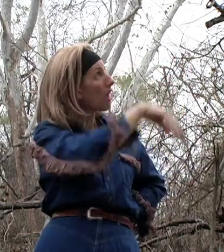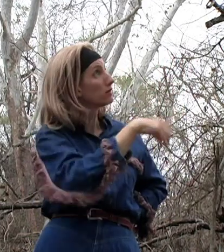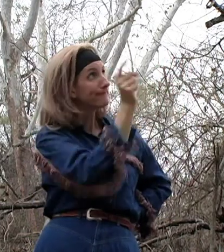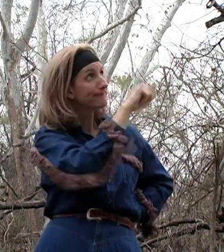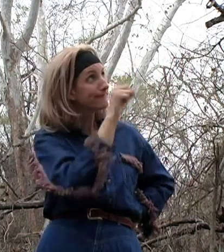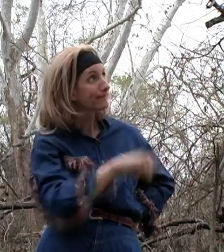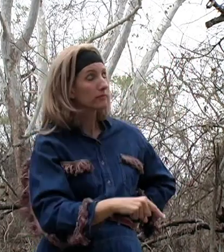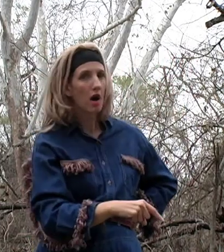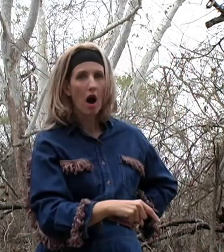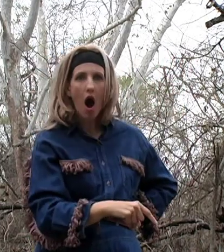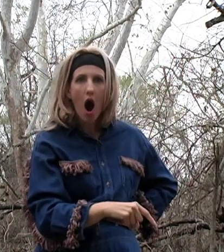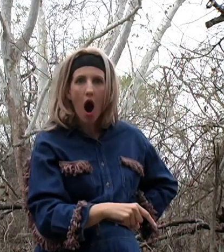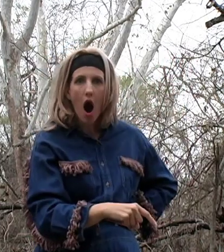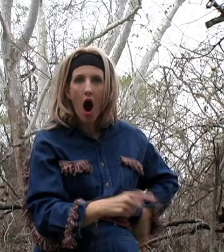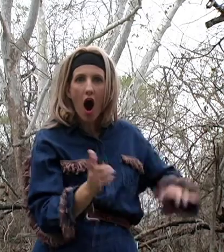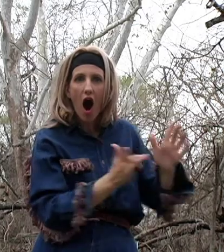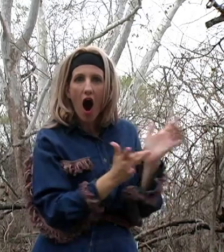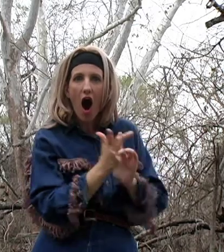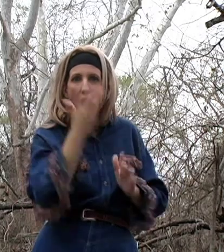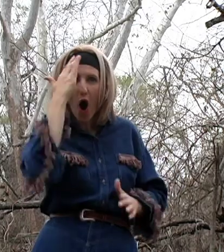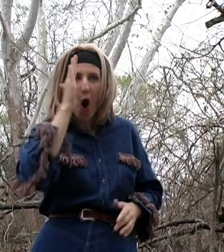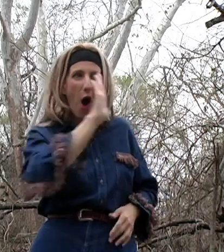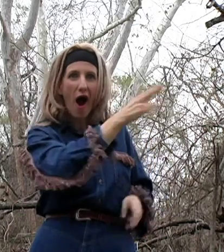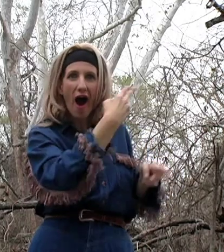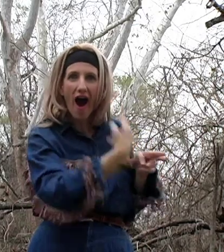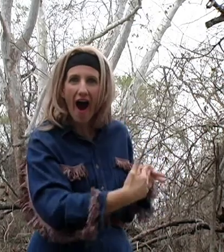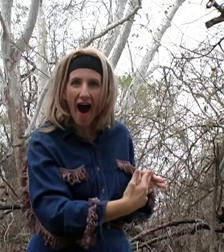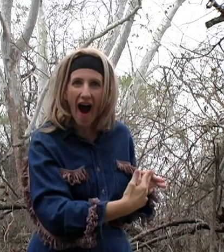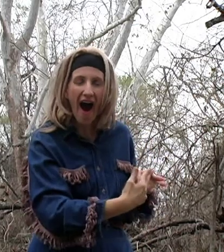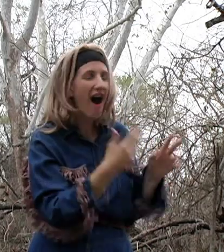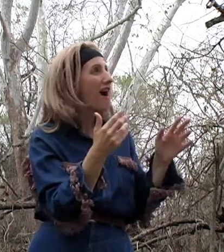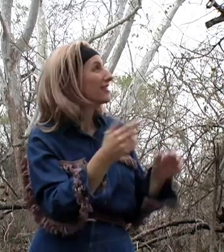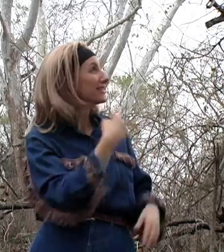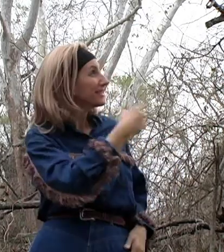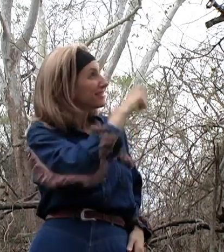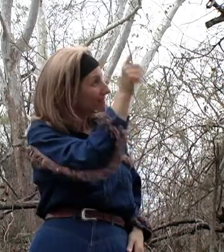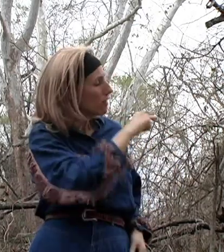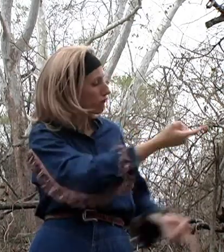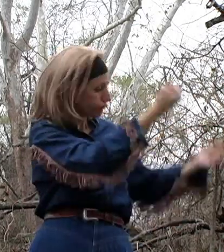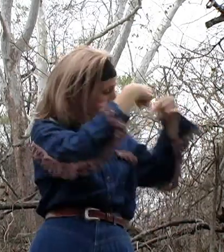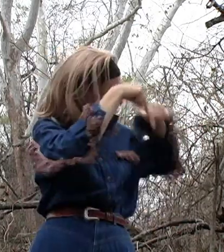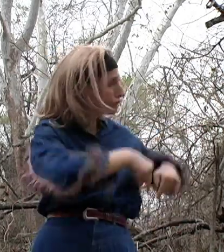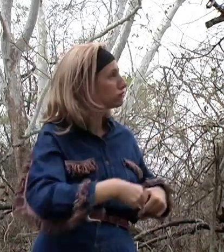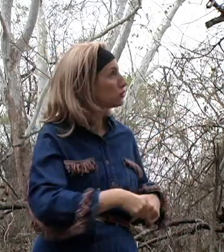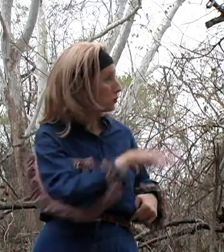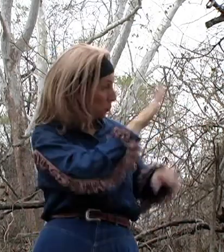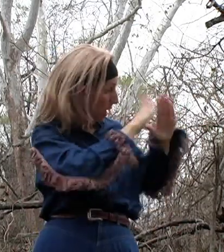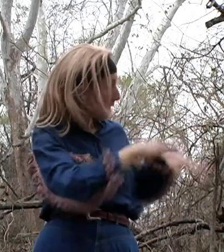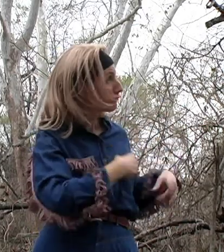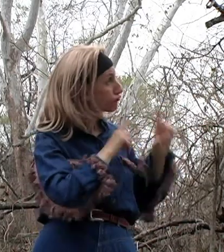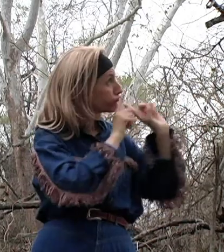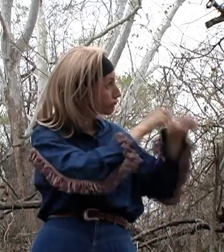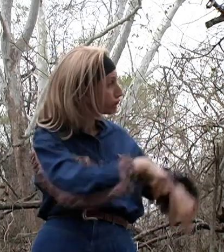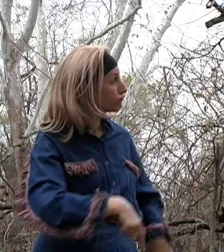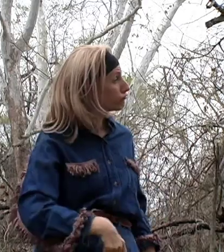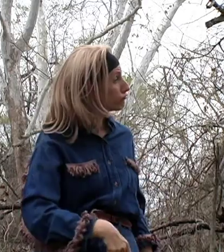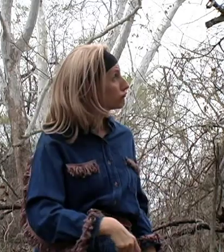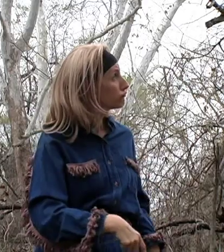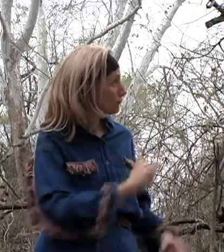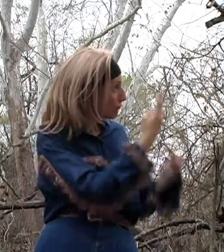he said, hey, Zacchaeus. Jesus knew his name. And he said, Zacchaeus, you come down here because I'm going to go to your house.